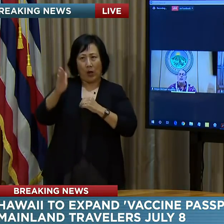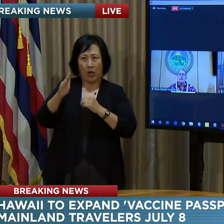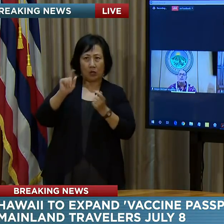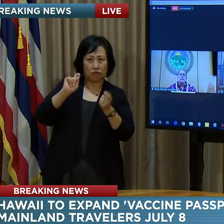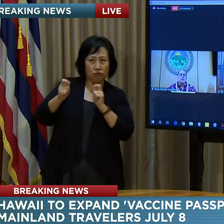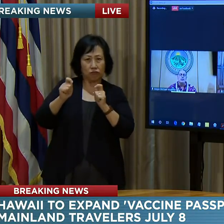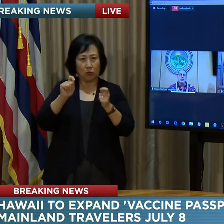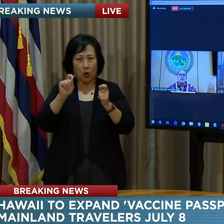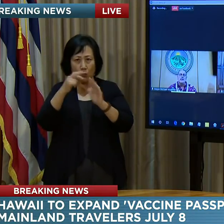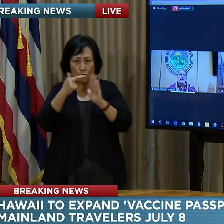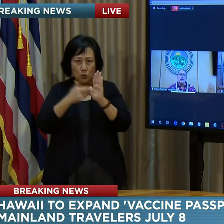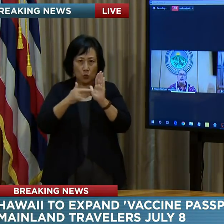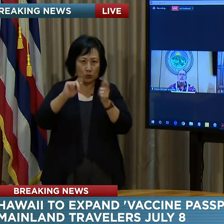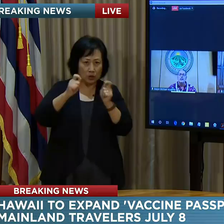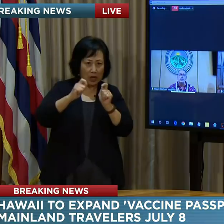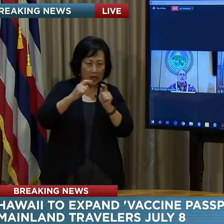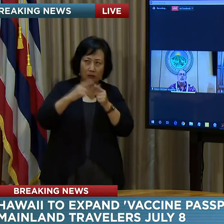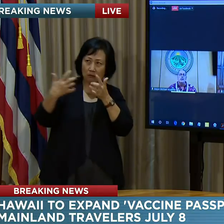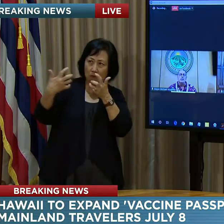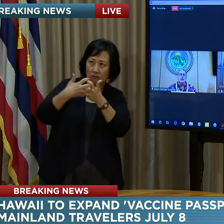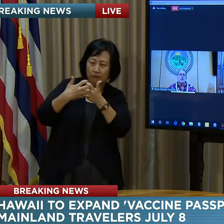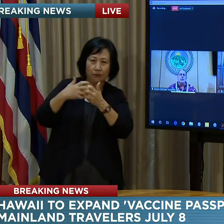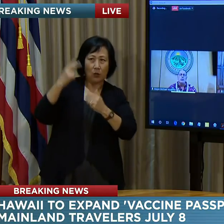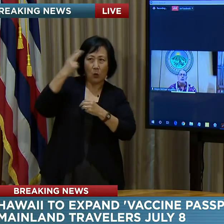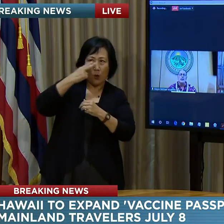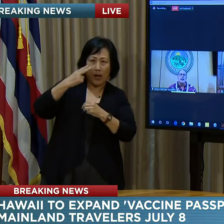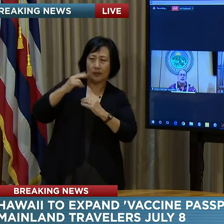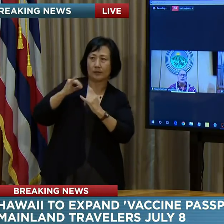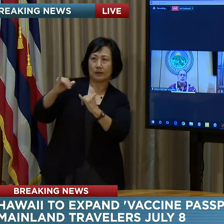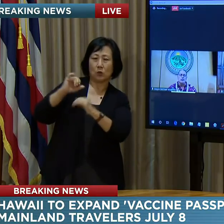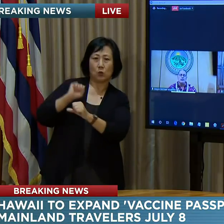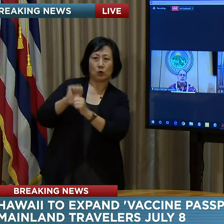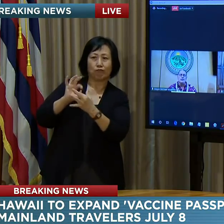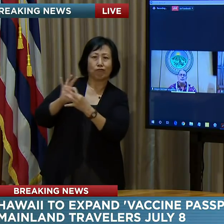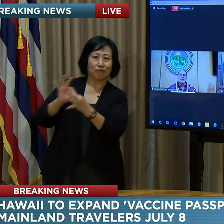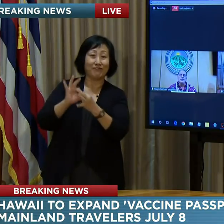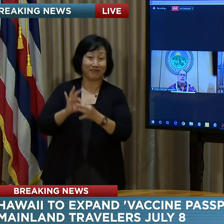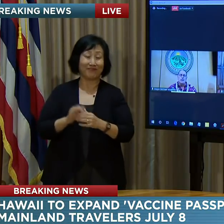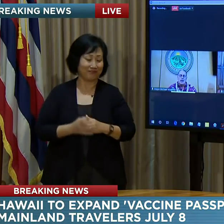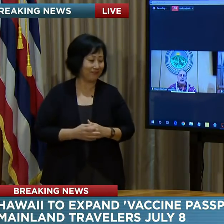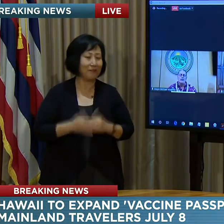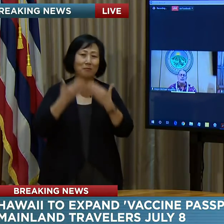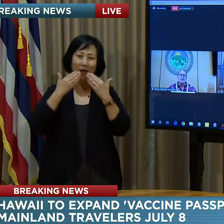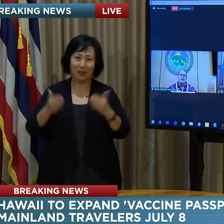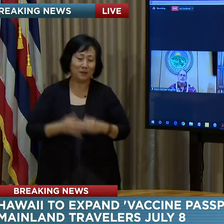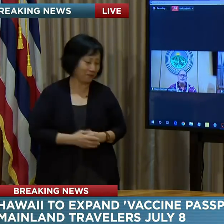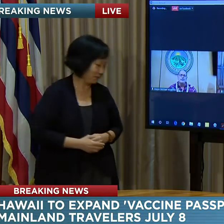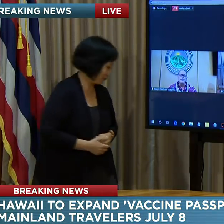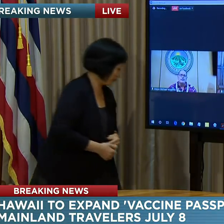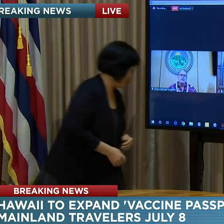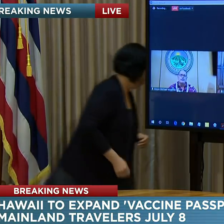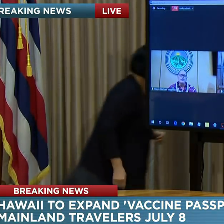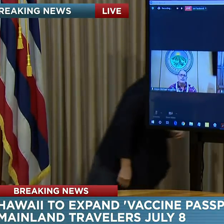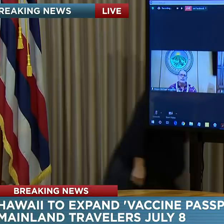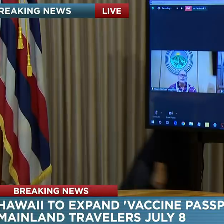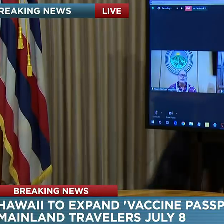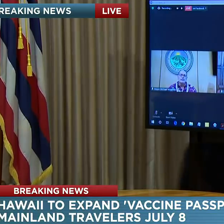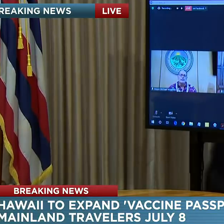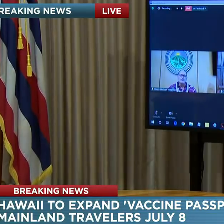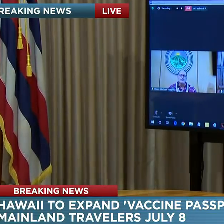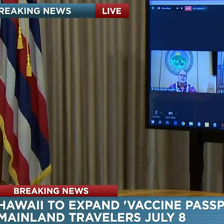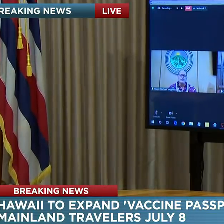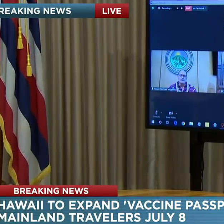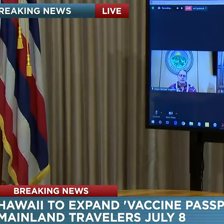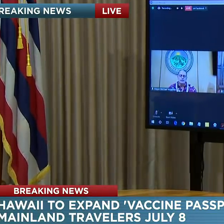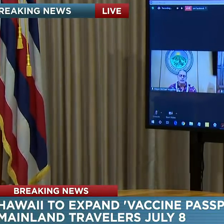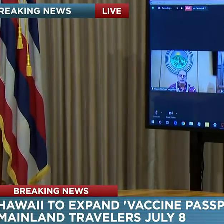all of our rules. We will be sending in all adjustment to make sure we work in concert with you. Mahalo. Mahalo, Mayor Victorino.